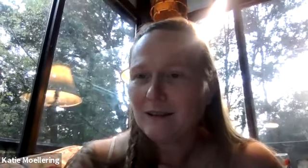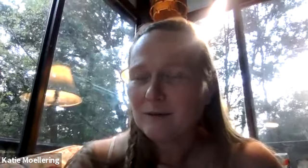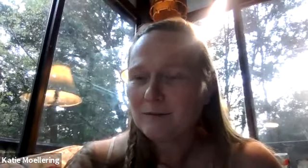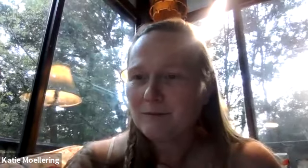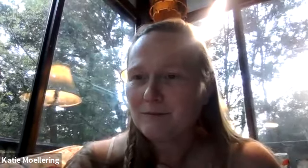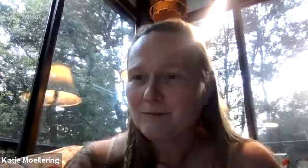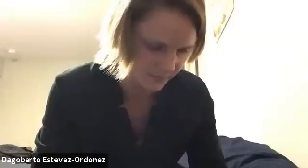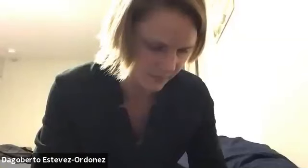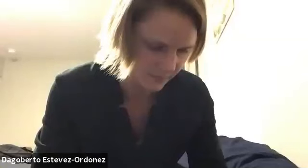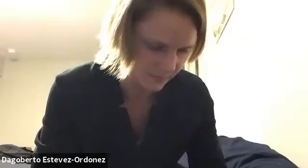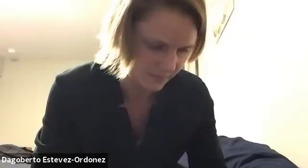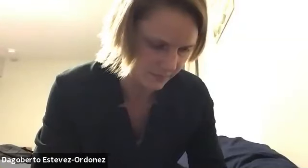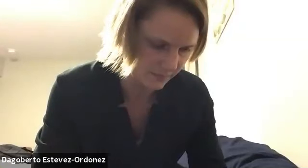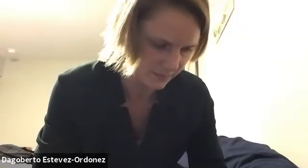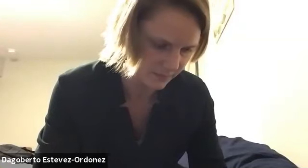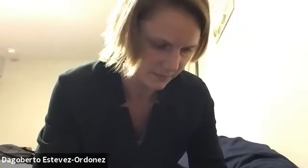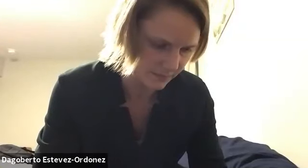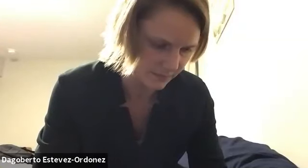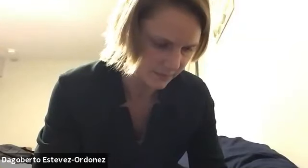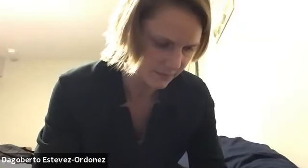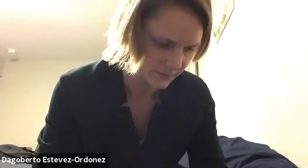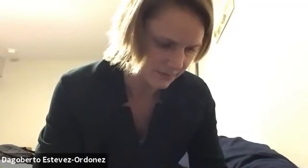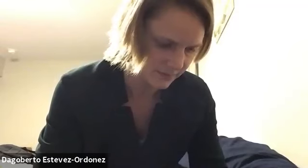Okay. That would be great. Thank you.